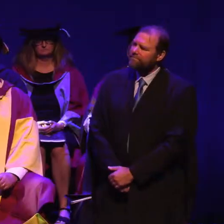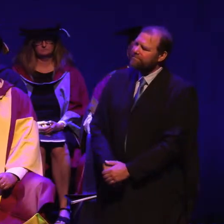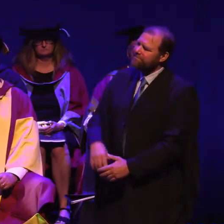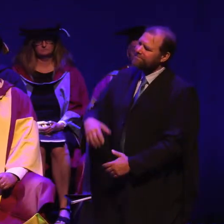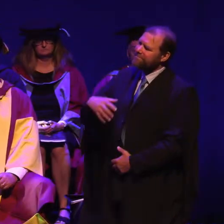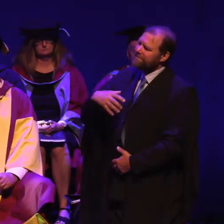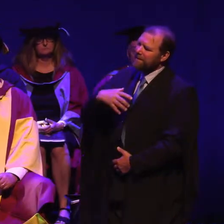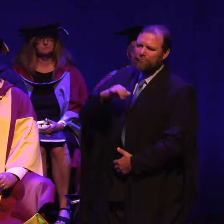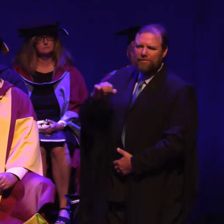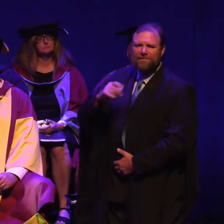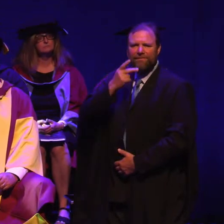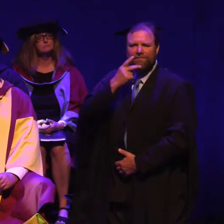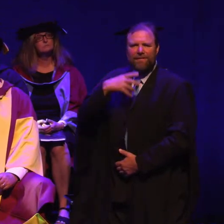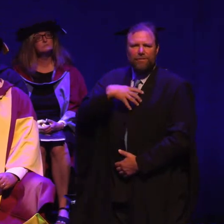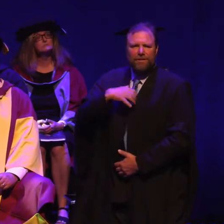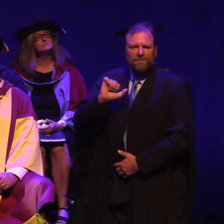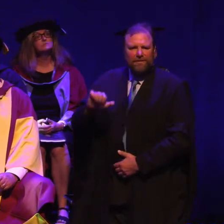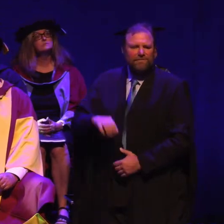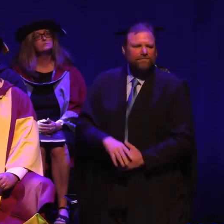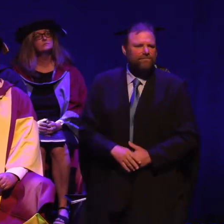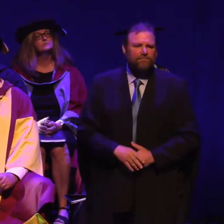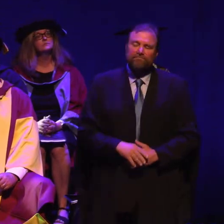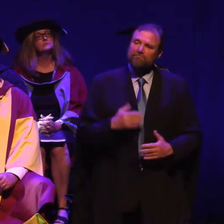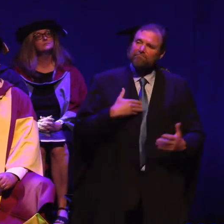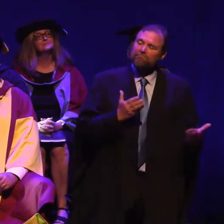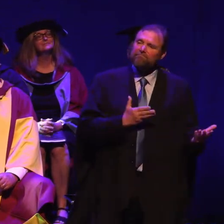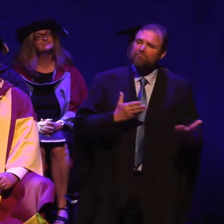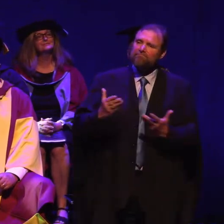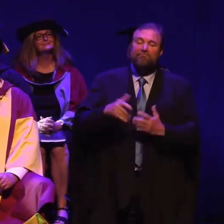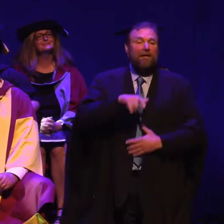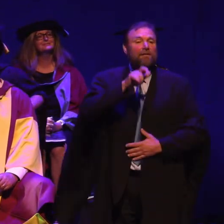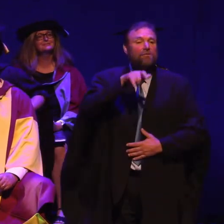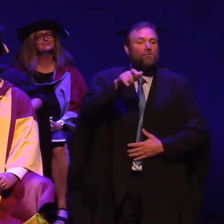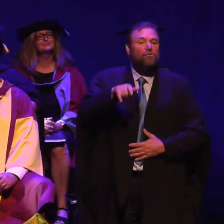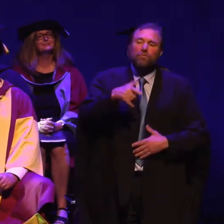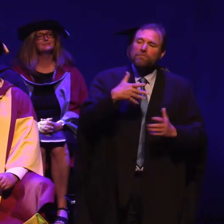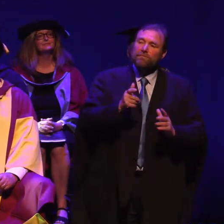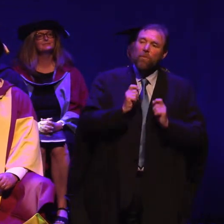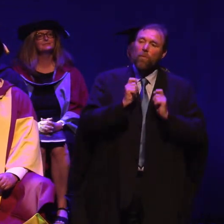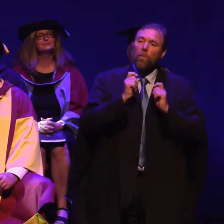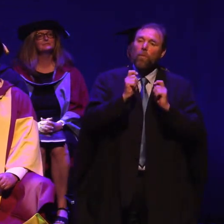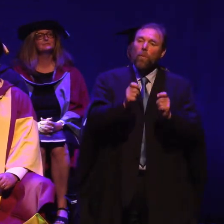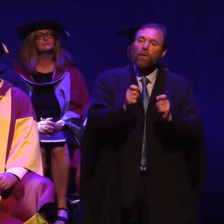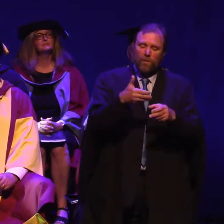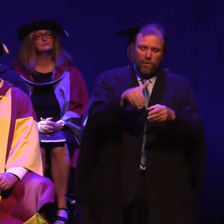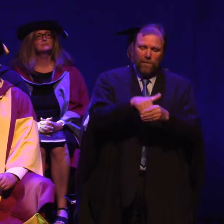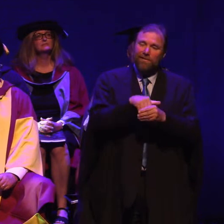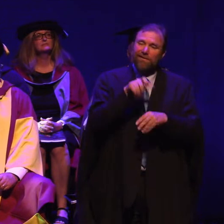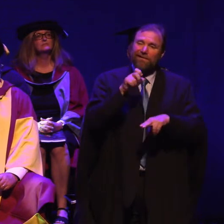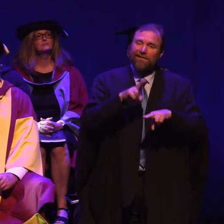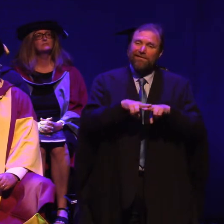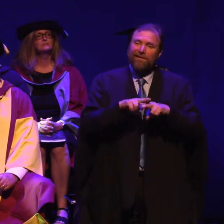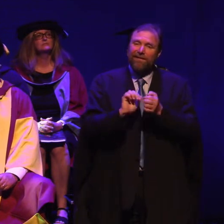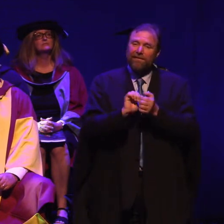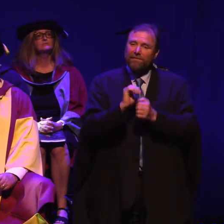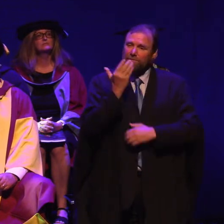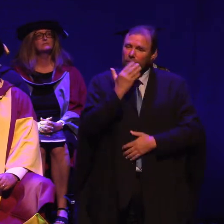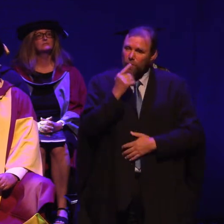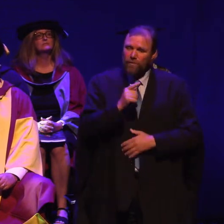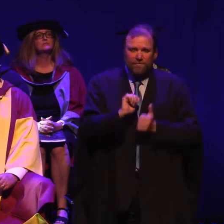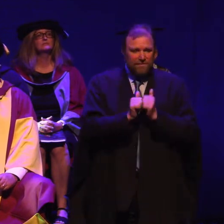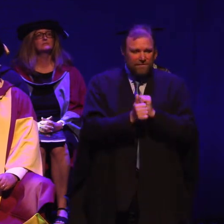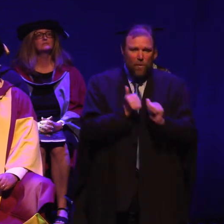President and Vice-Chancellor, I present to you students who have been awarded within the Cardiff School of Sport and